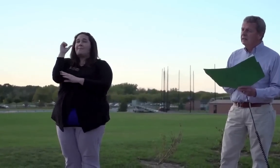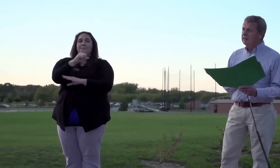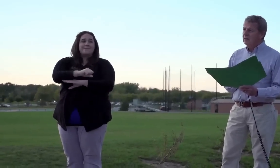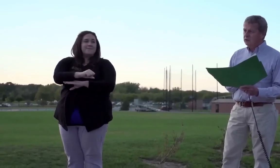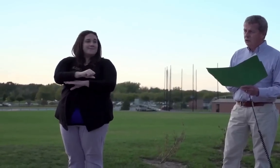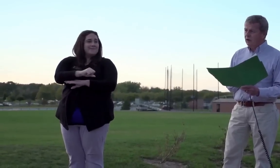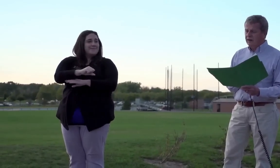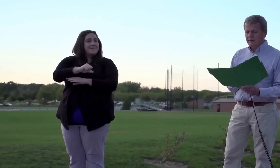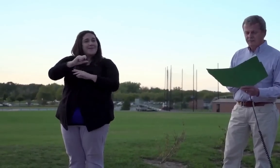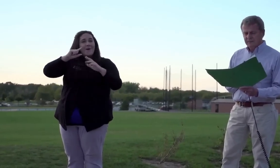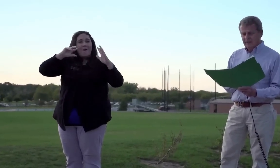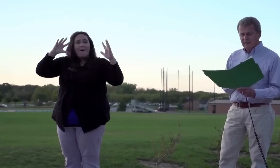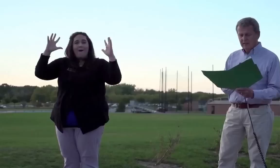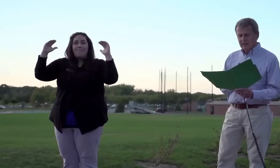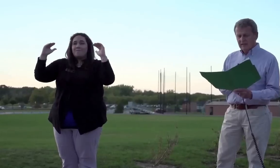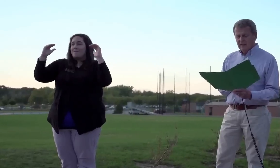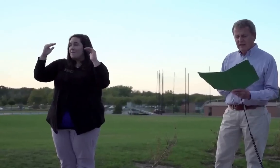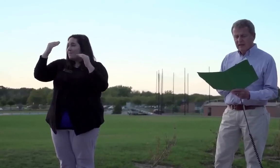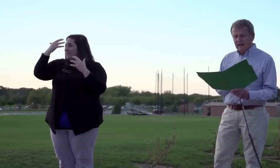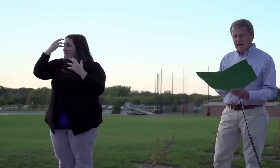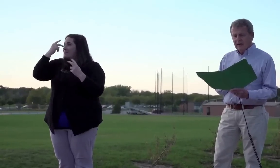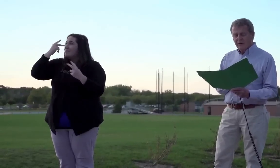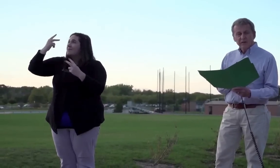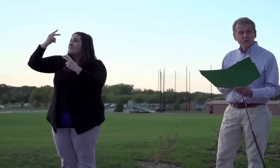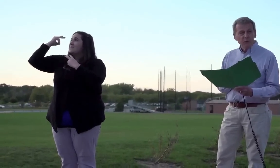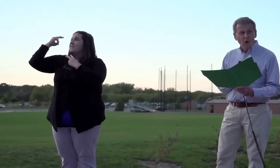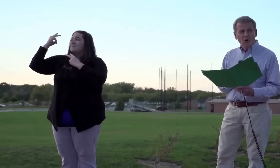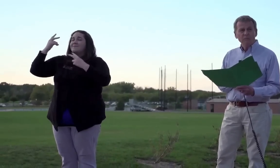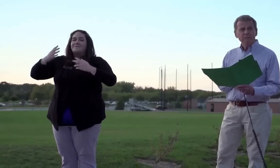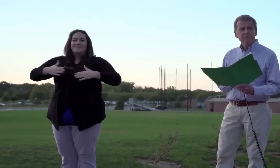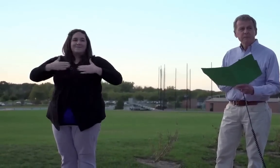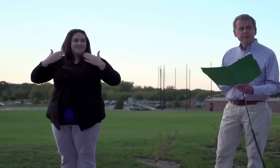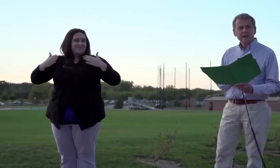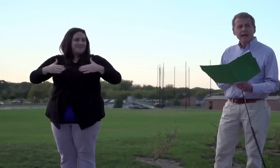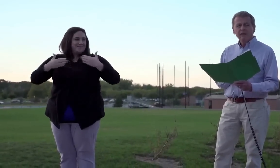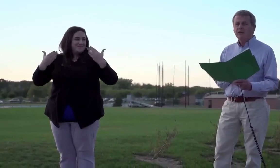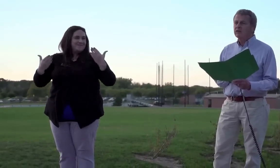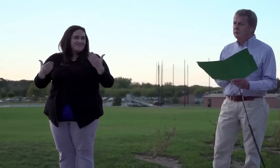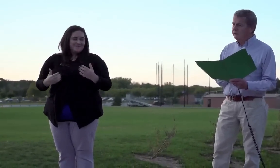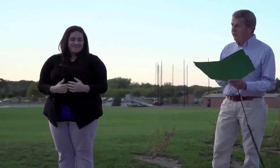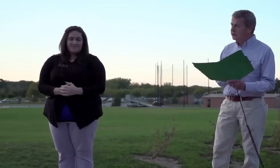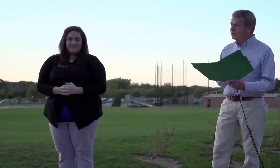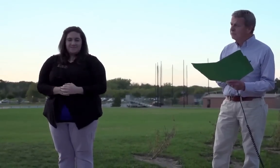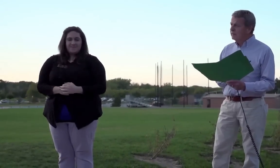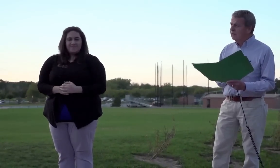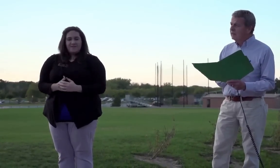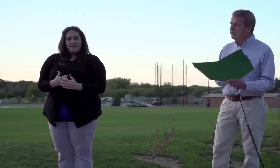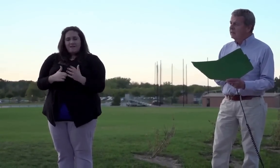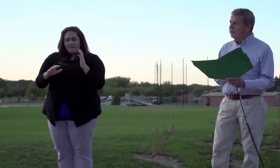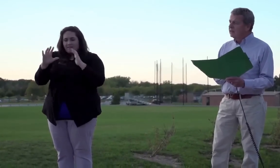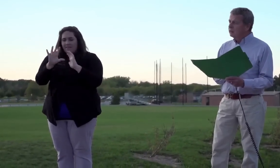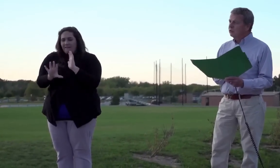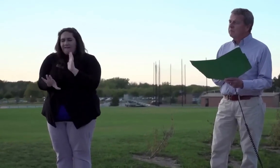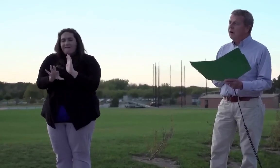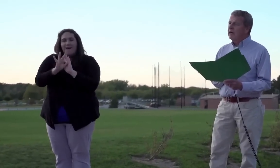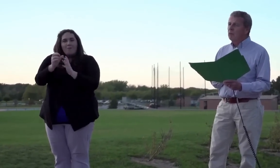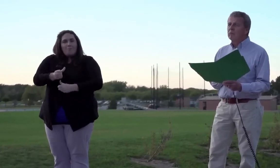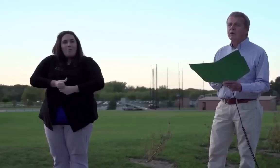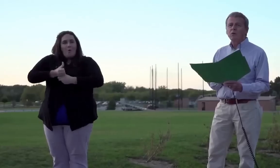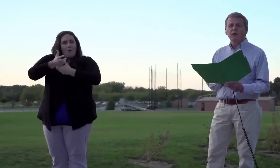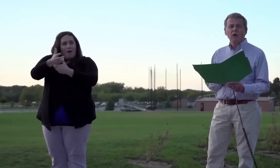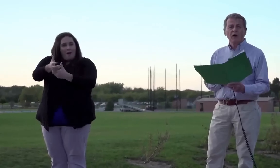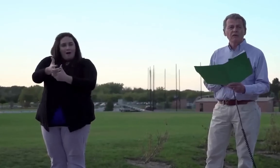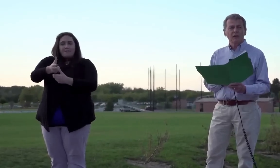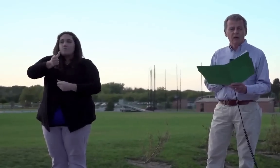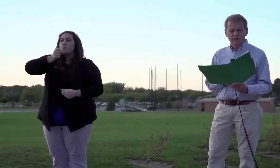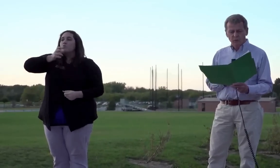joy. I found this poem, actually it's a reflection, that was written by a woman who had lost a